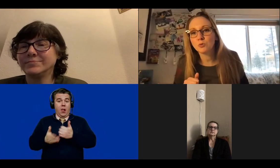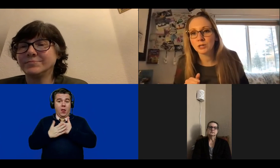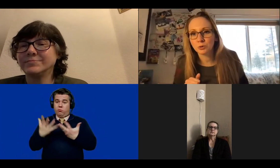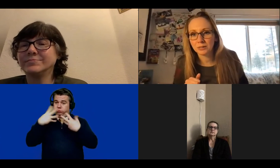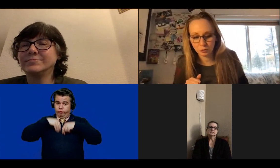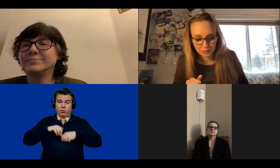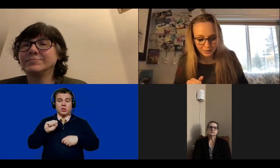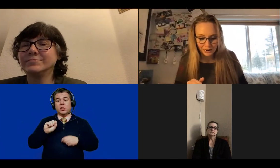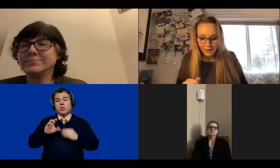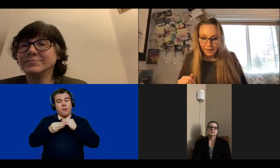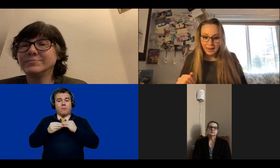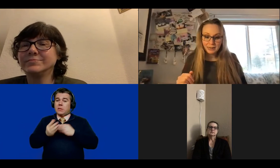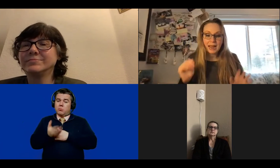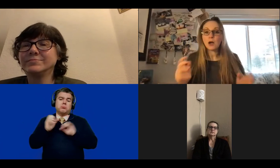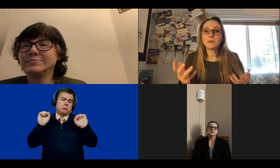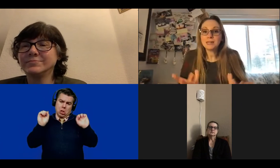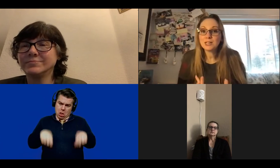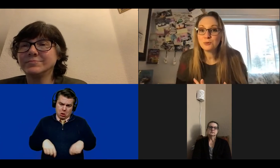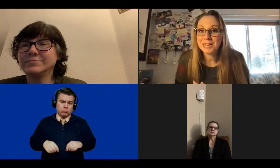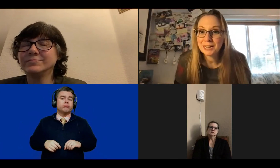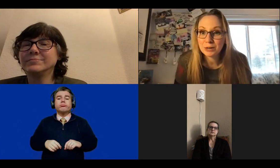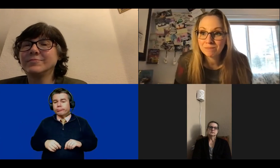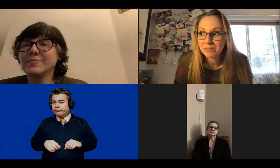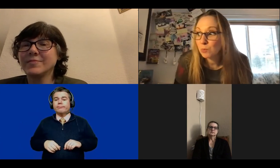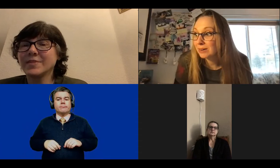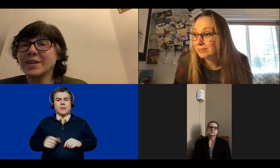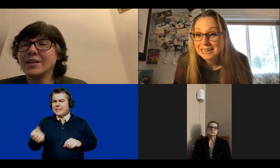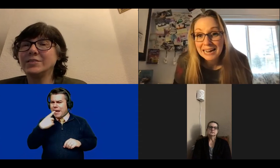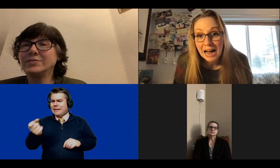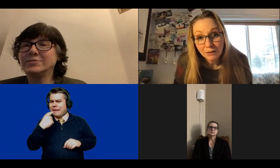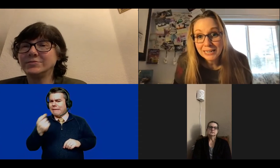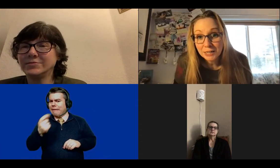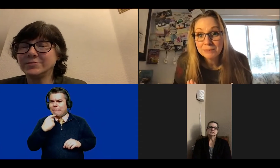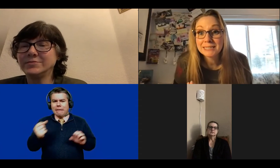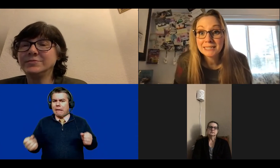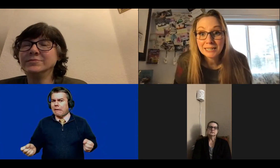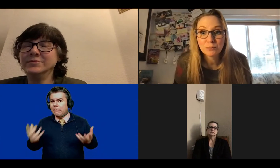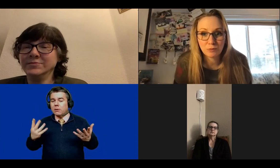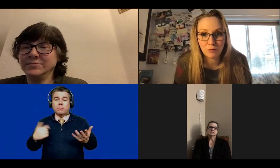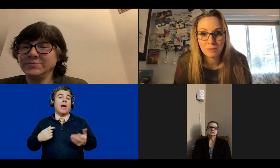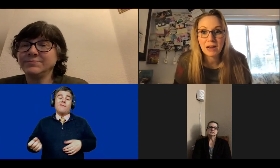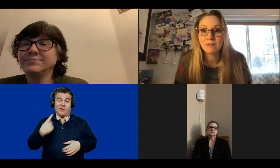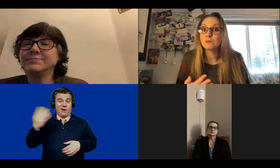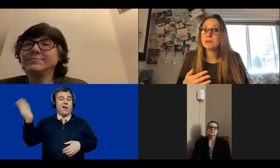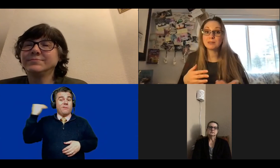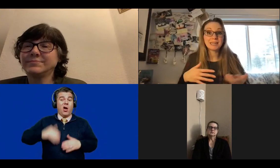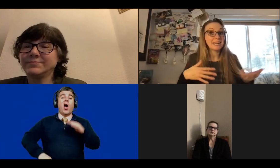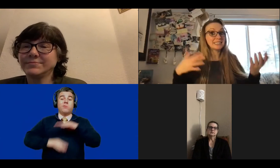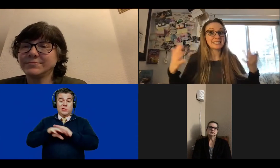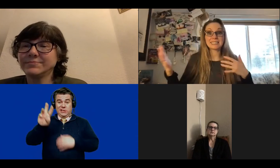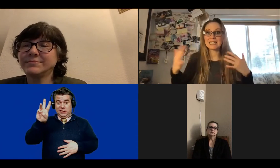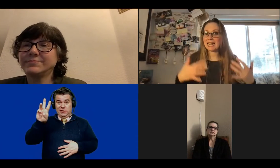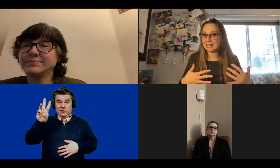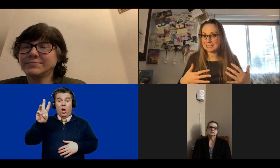morning, you can totally do that. And how many can you take? Well, I've taken up to 6 before. I've known people to